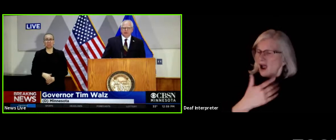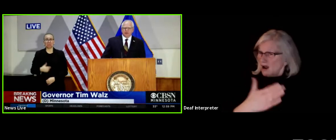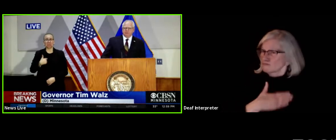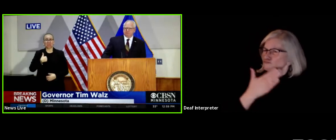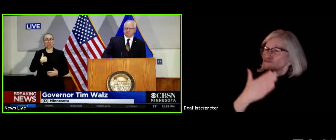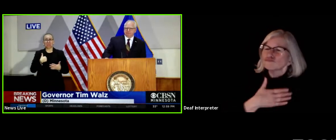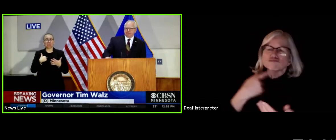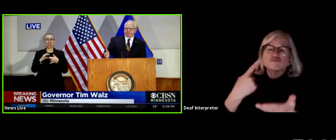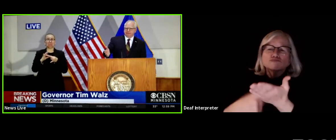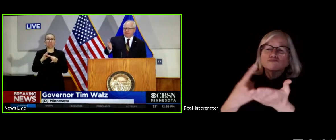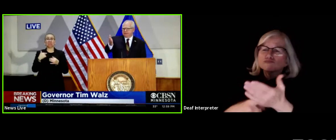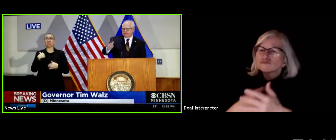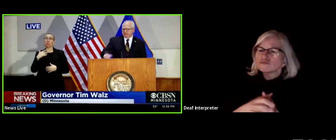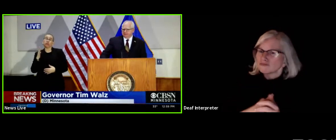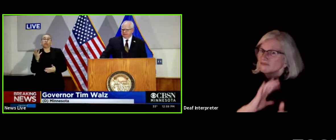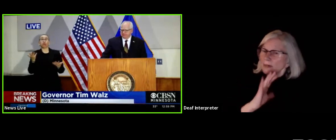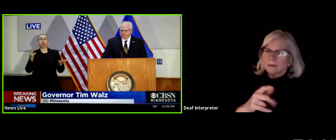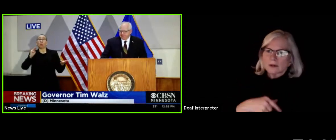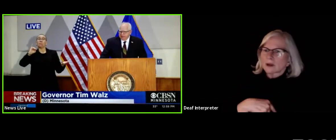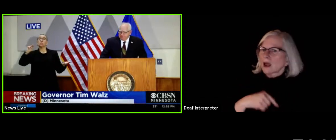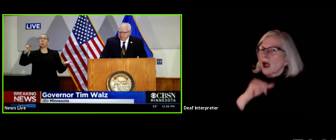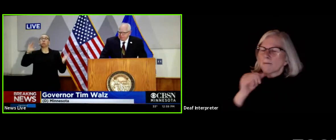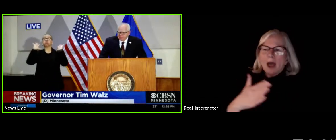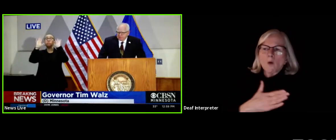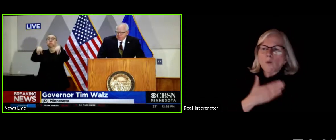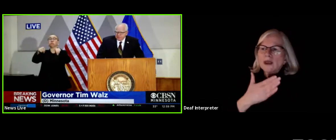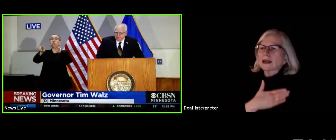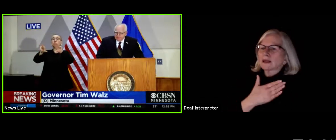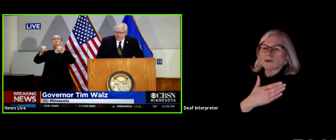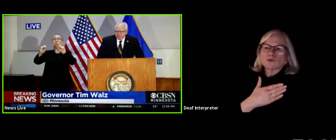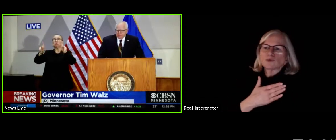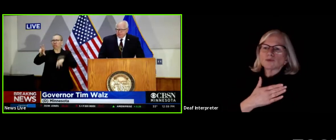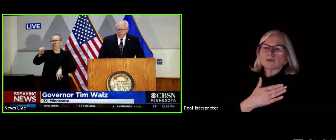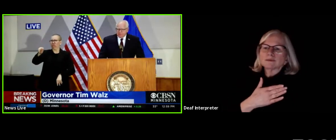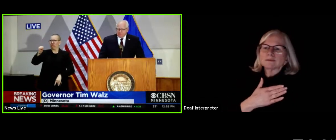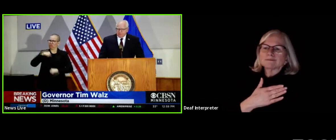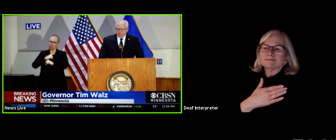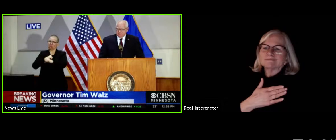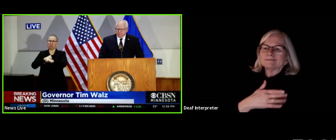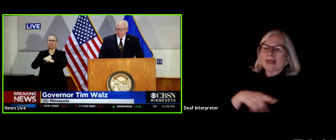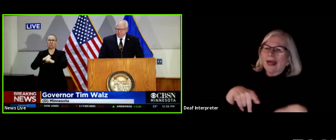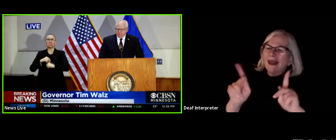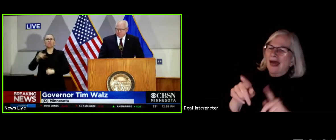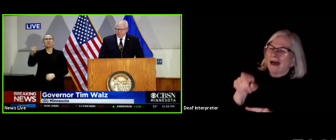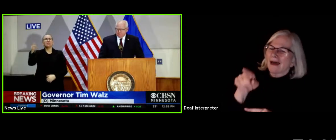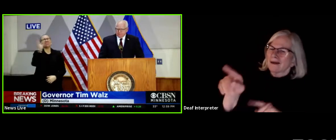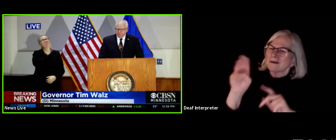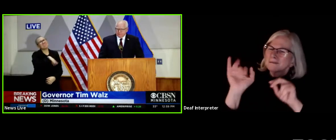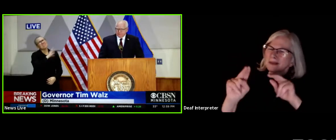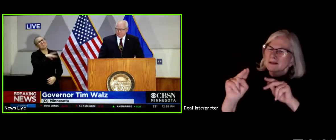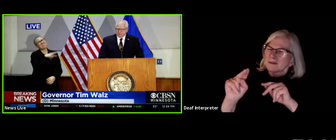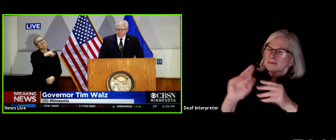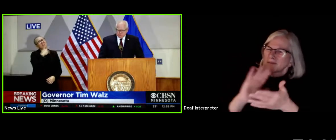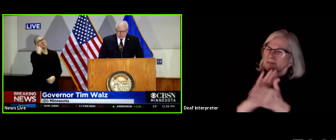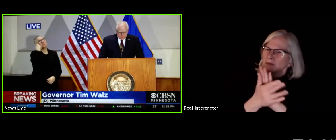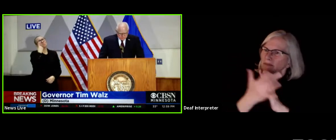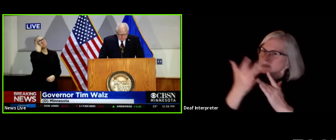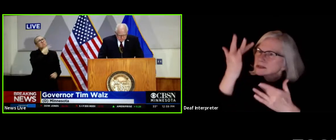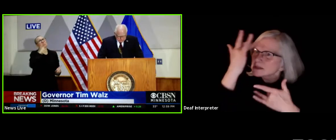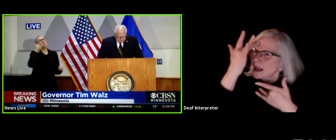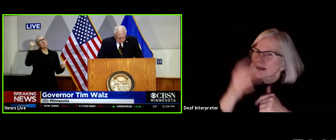at risk. Governor, can you comment, sorry, can you comment on the Washington Post report this morning